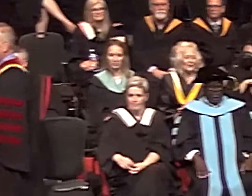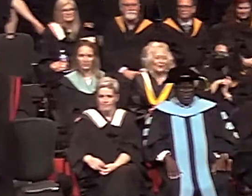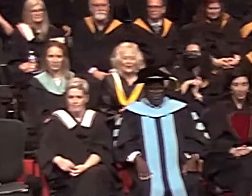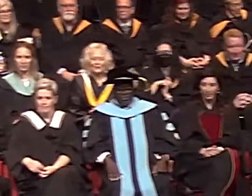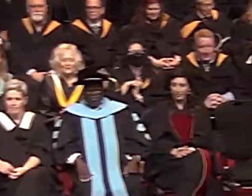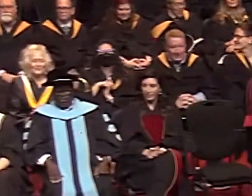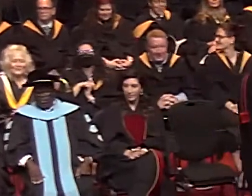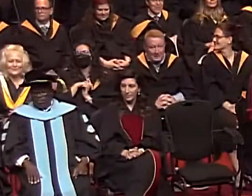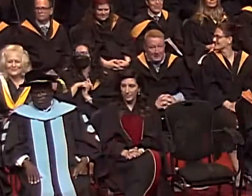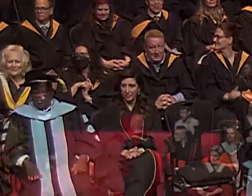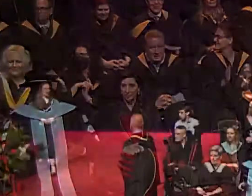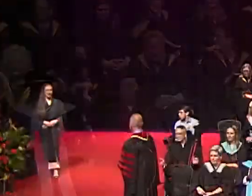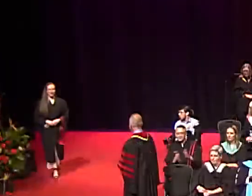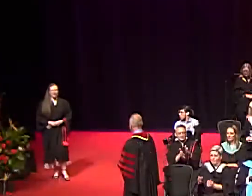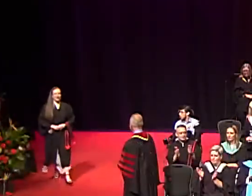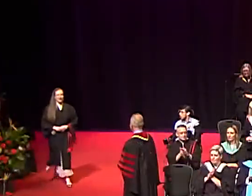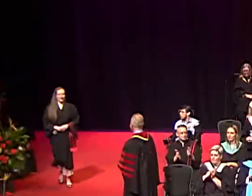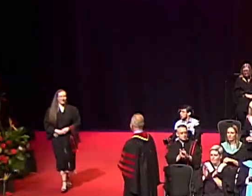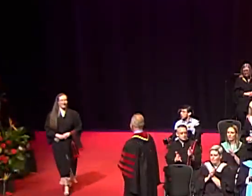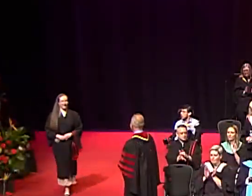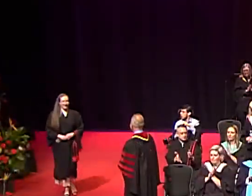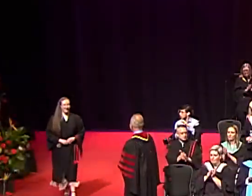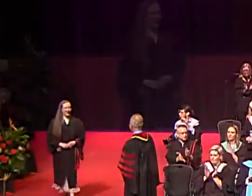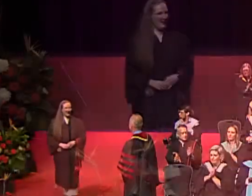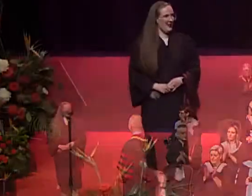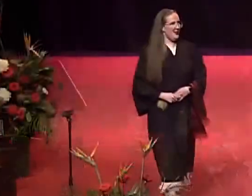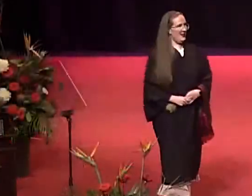Evelyn McLeod, honors.